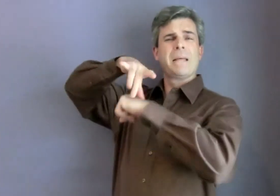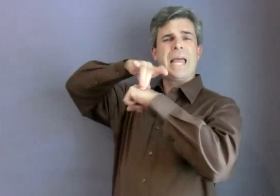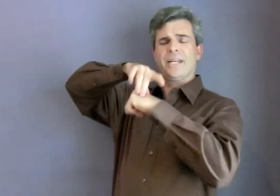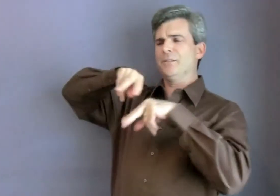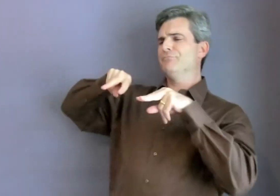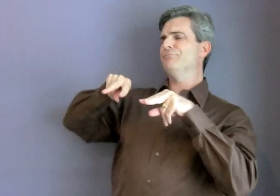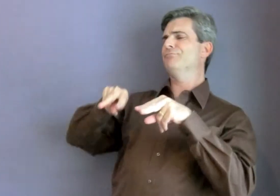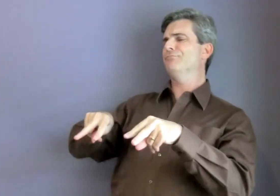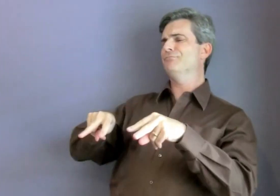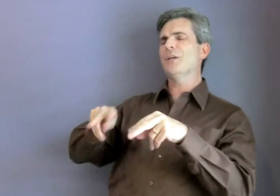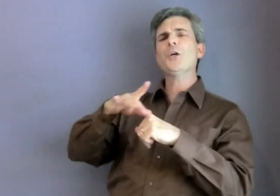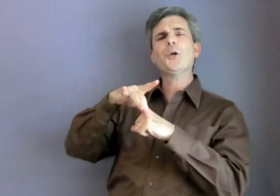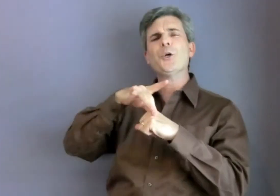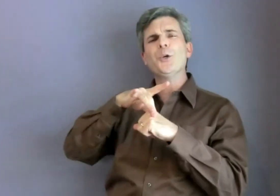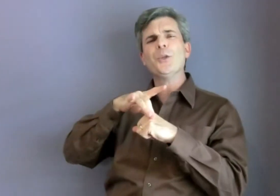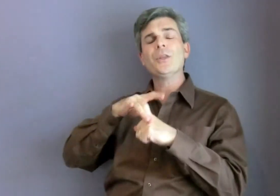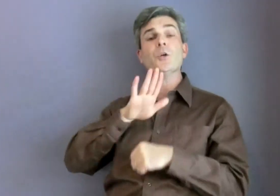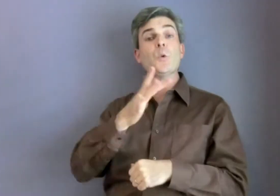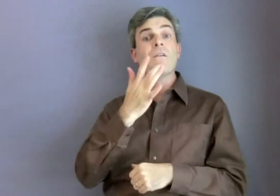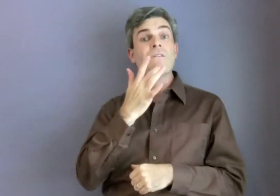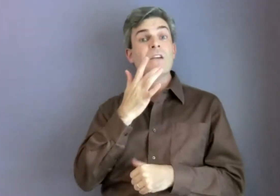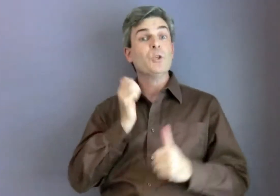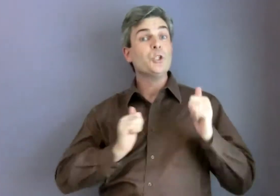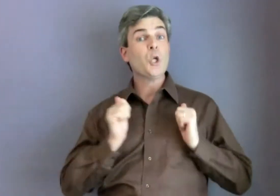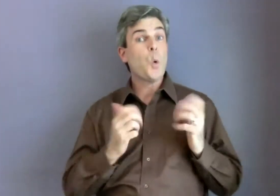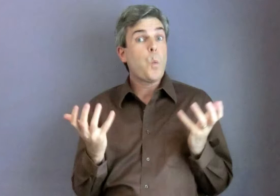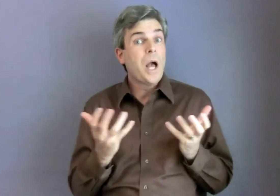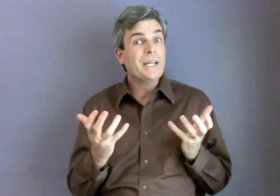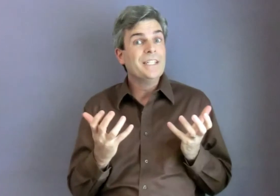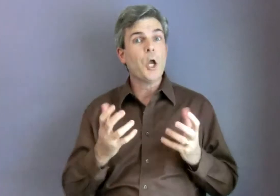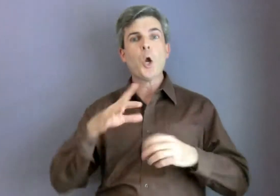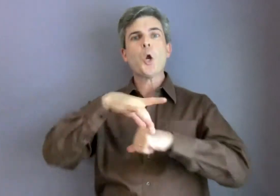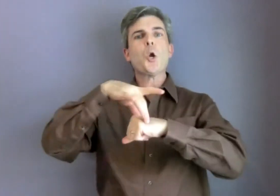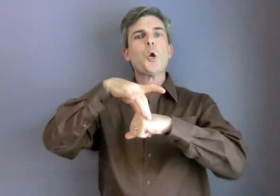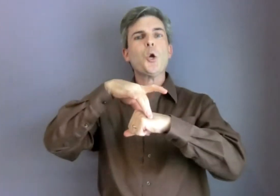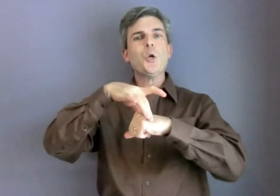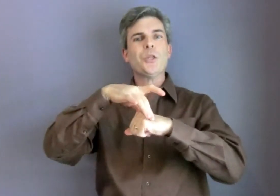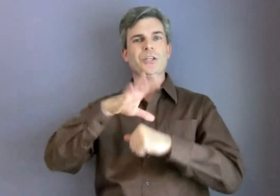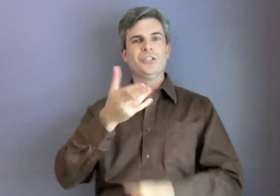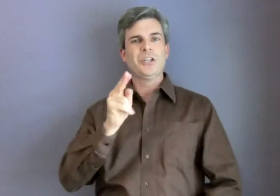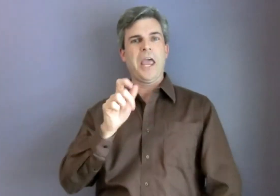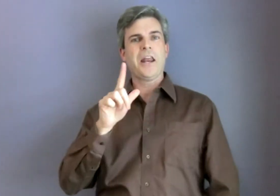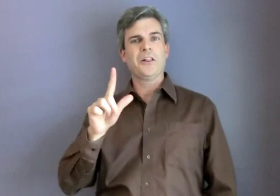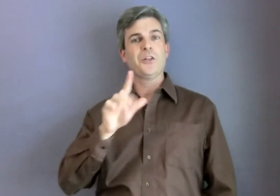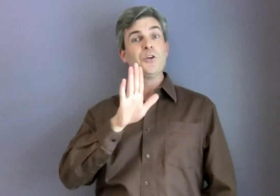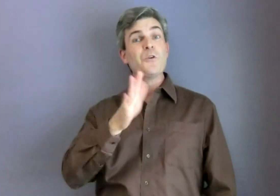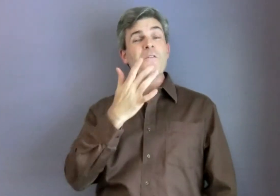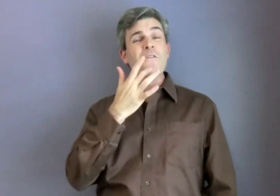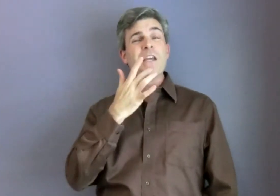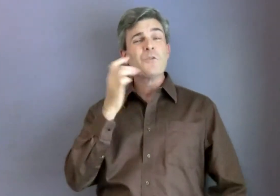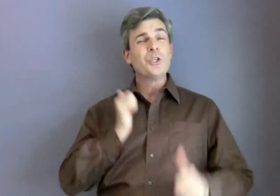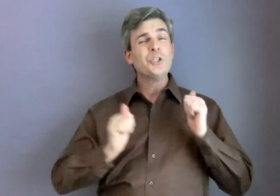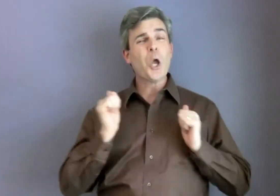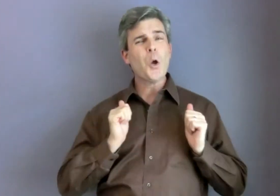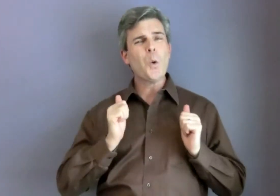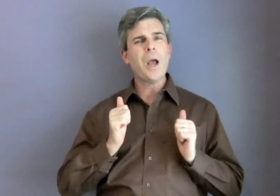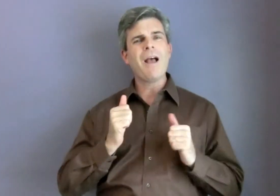television is the Earth Channel, and your favorite show is the Human Show. And the reason I think it would be so interesting to you is